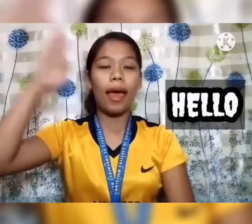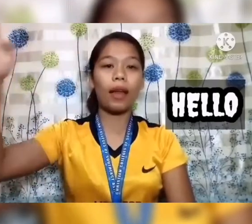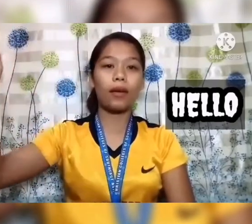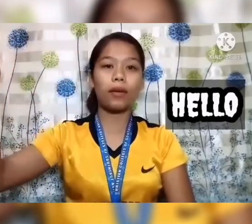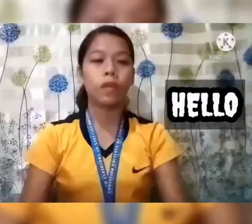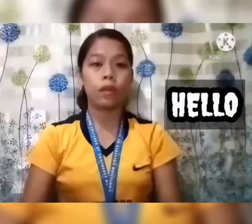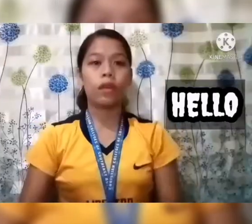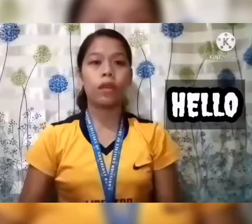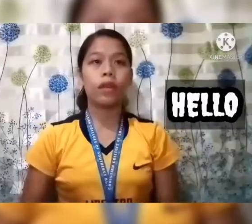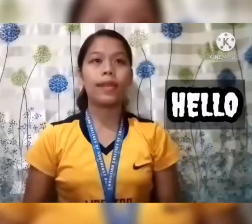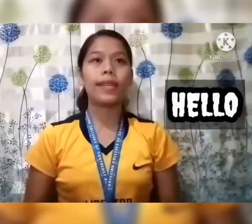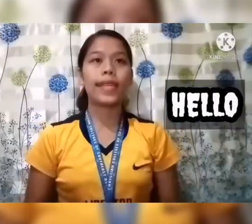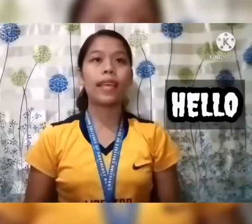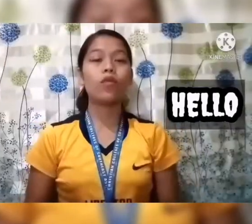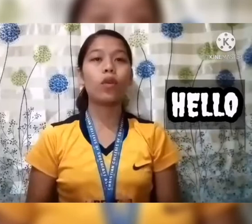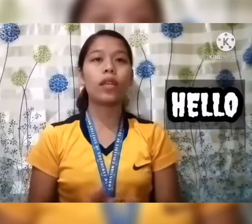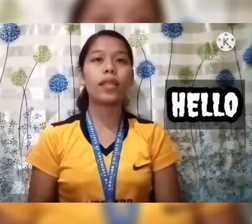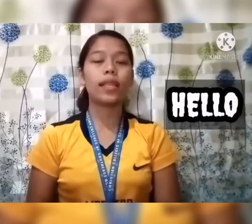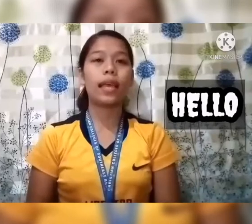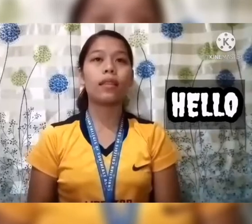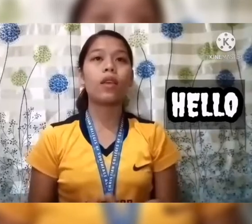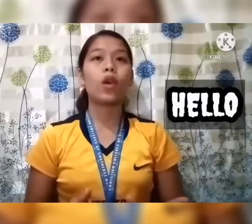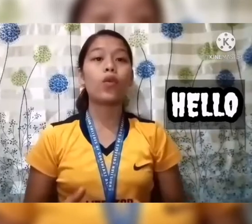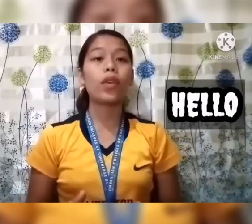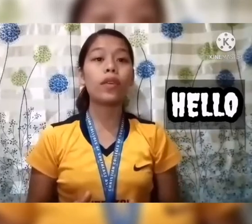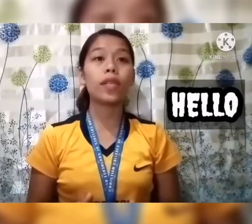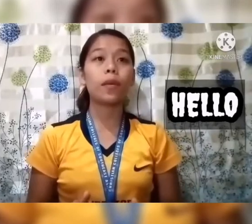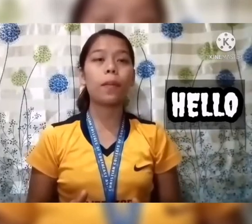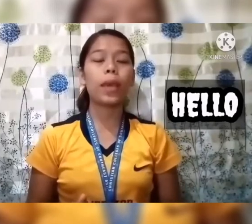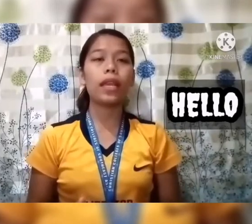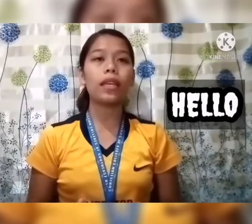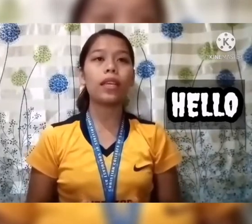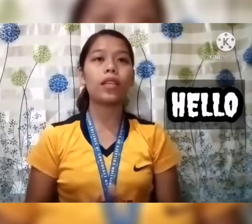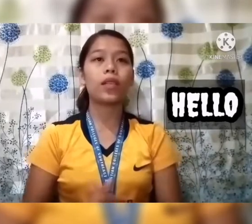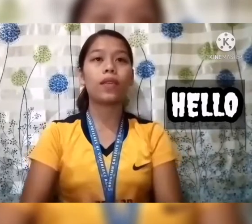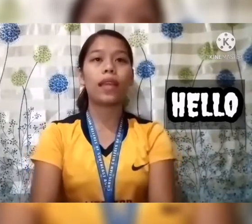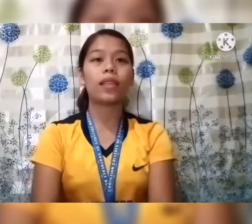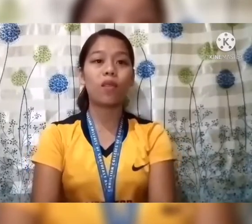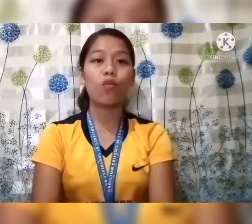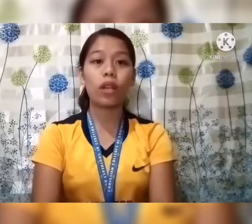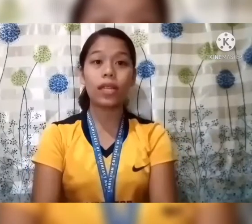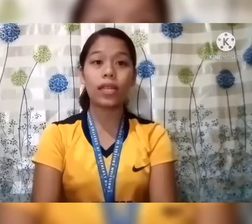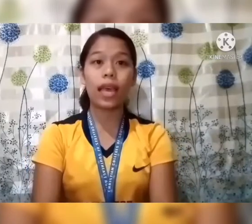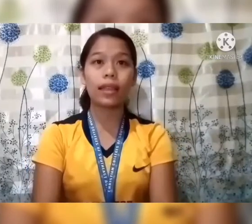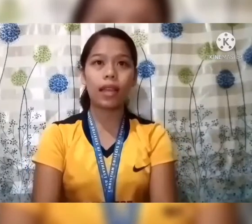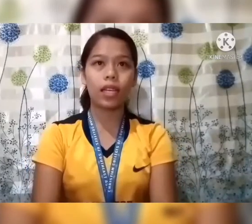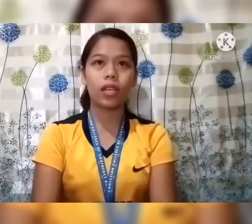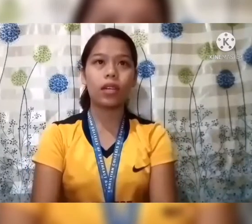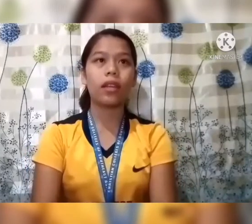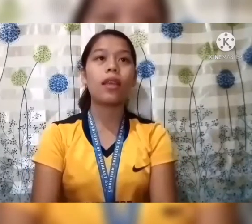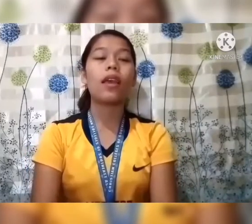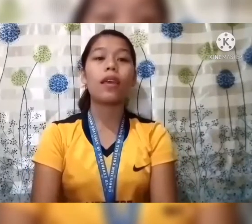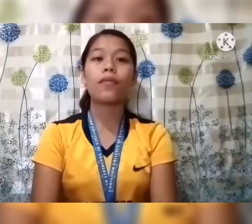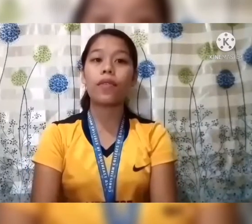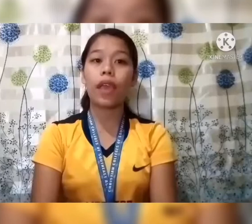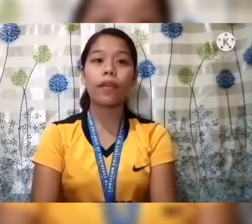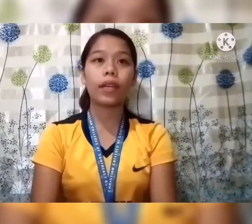Hello. The second one is that we use mainly just to get someone's attention and they're not